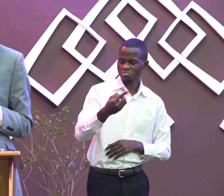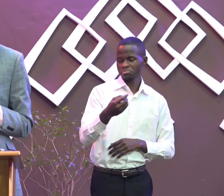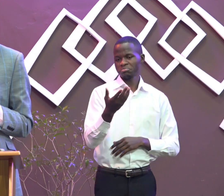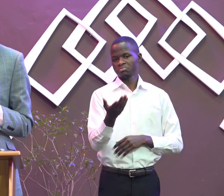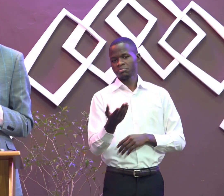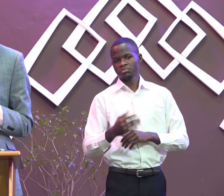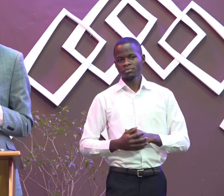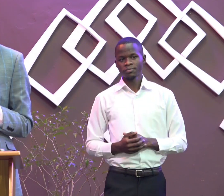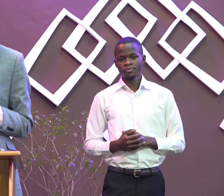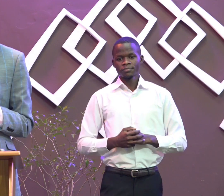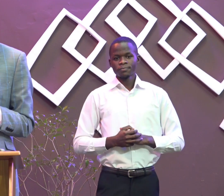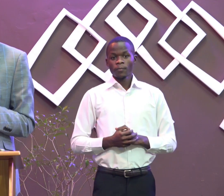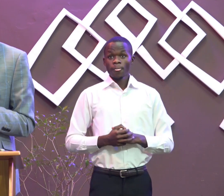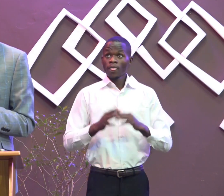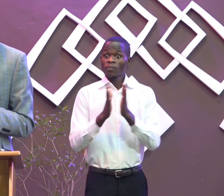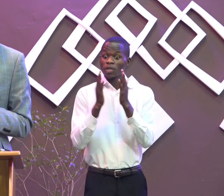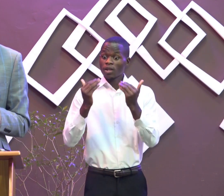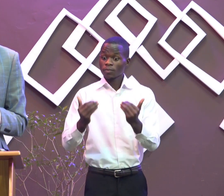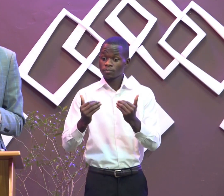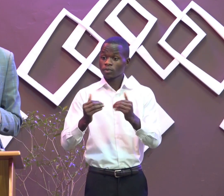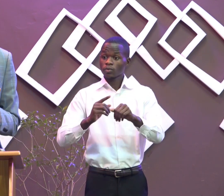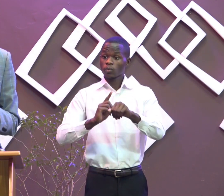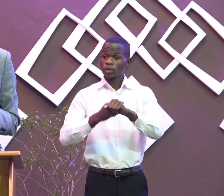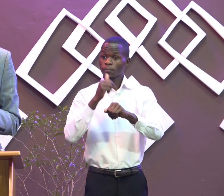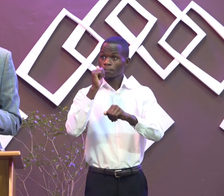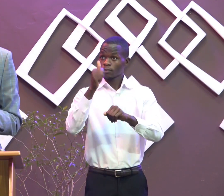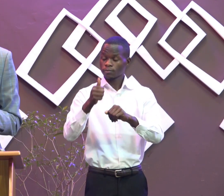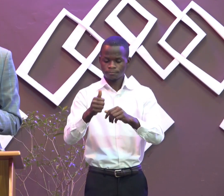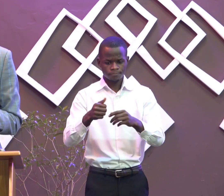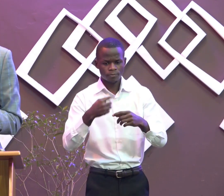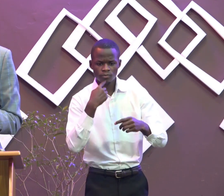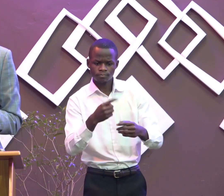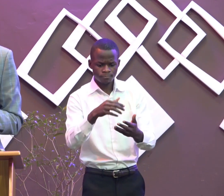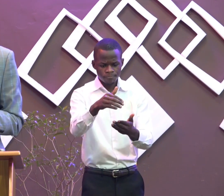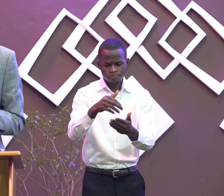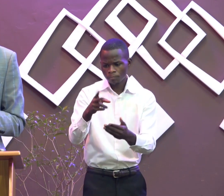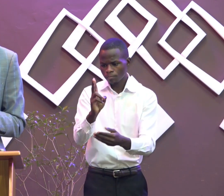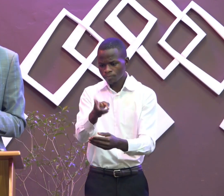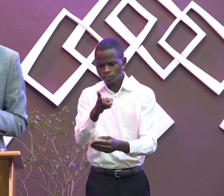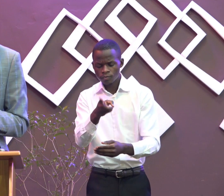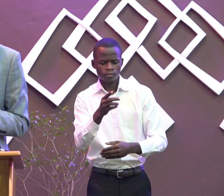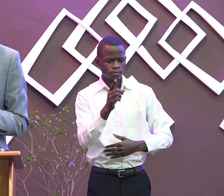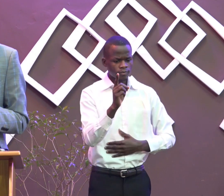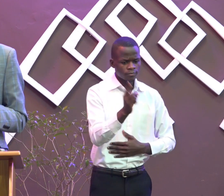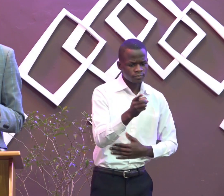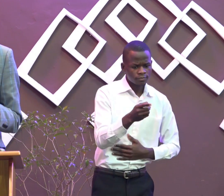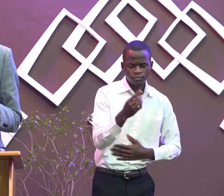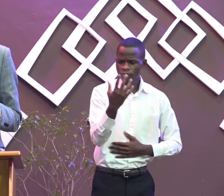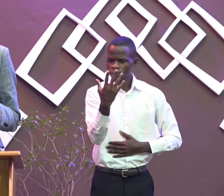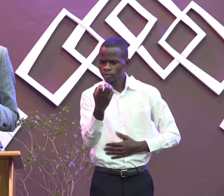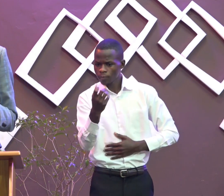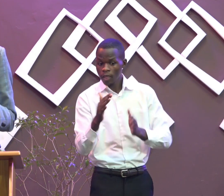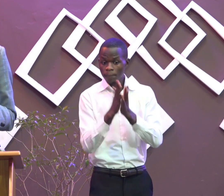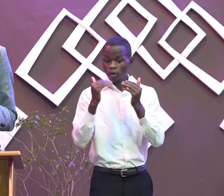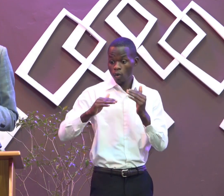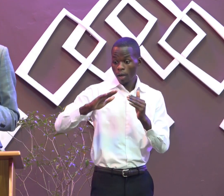less. Kati nga bwe bagenda okumala okugenda okuwaako ow'enkumi ebbiri ow'olukumi ow'oluki ow'oluki ow'oluki obusigaddewo